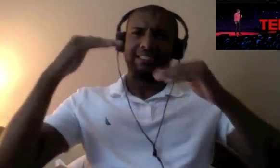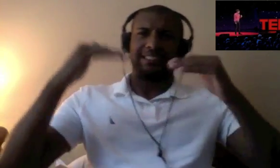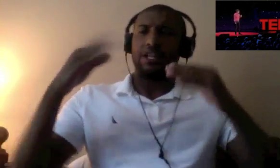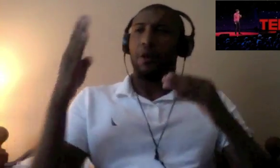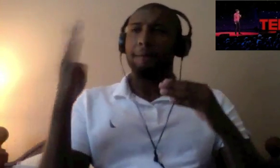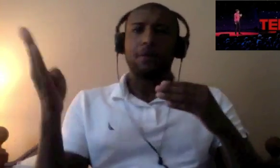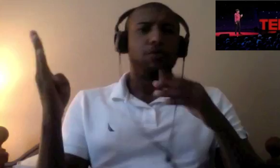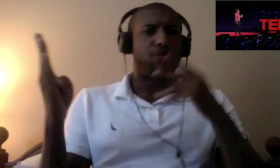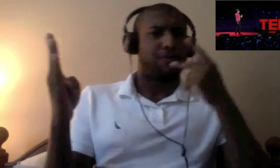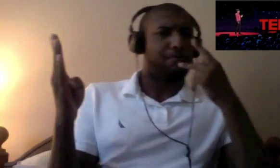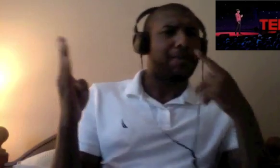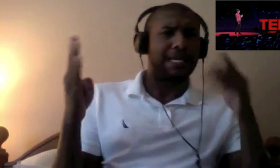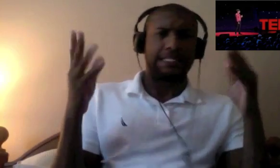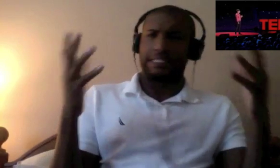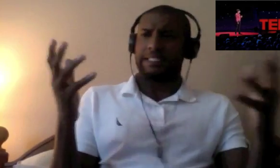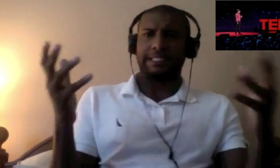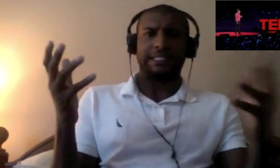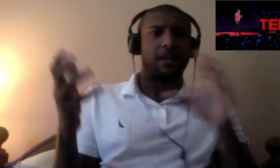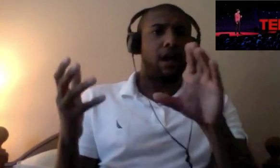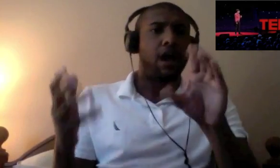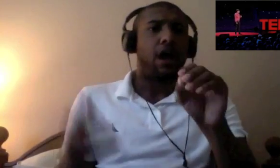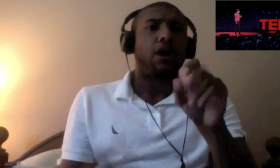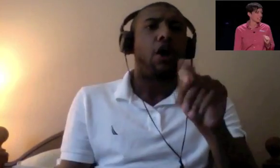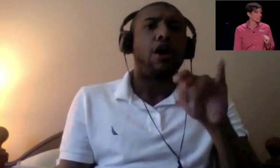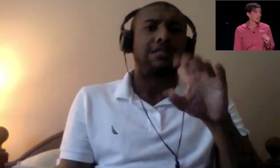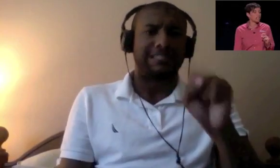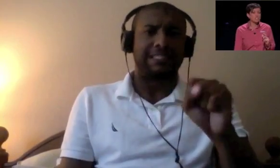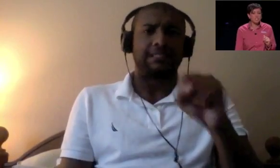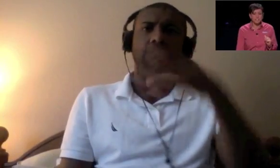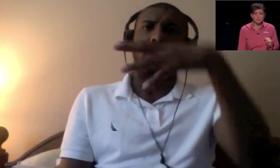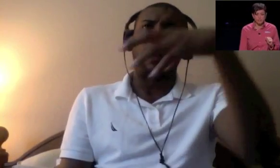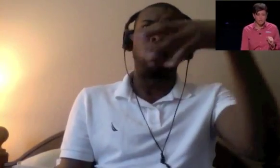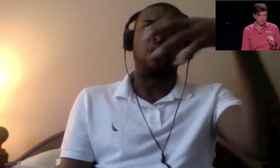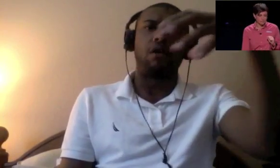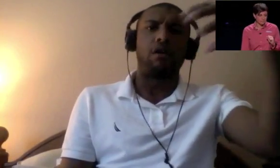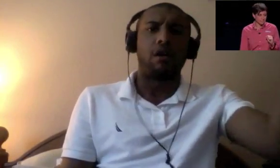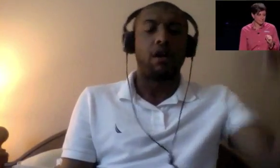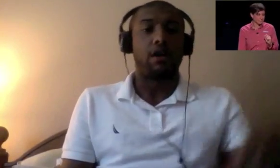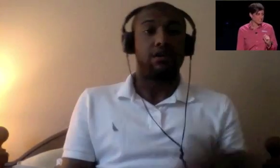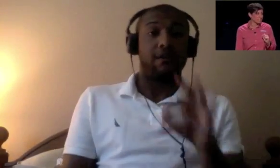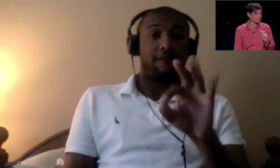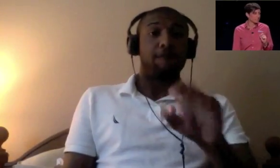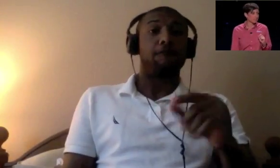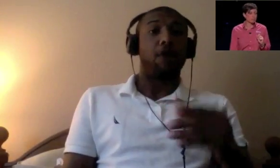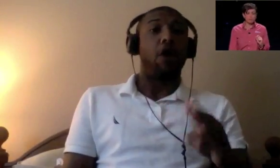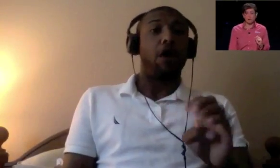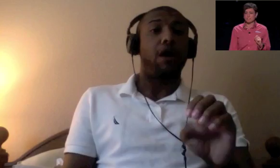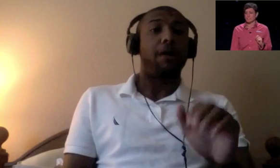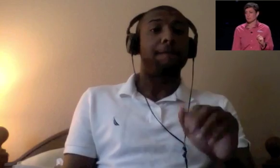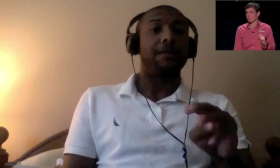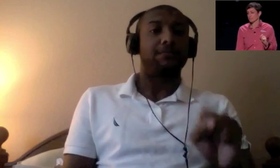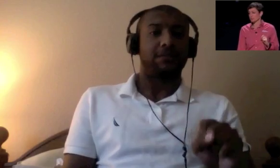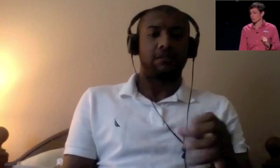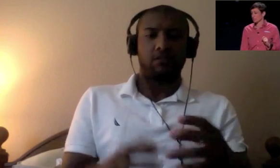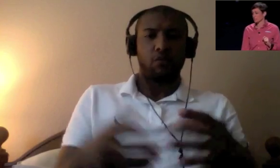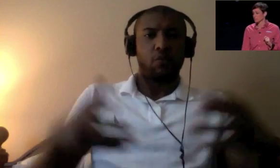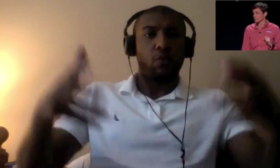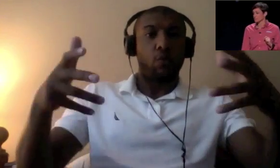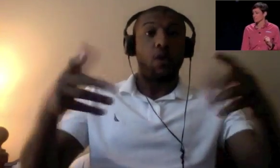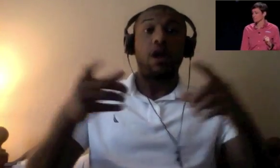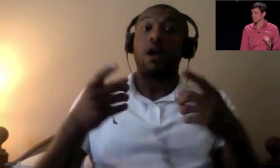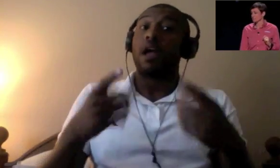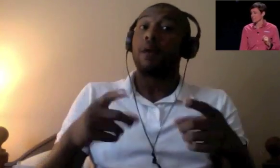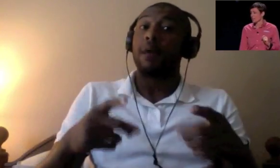pinks, the caustics dancing on the jellyfish bells, the undulating fog beams, something promising began to